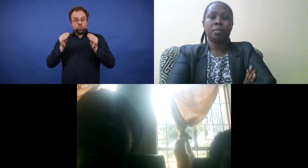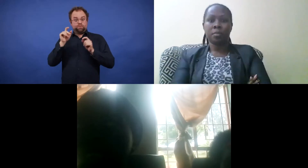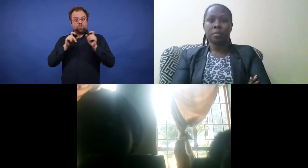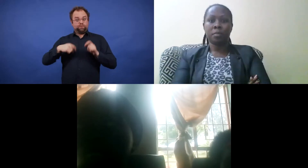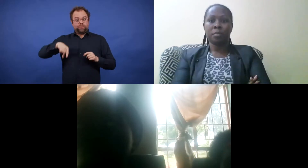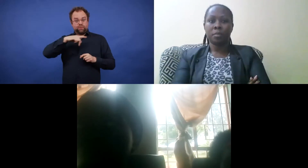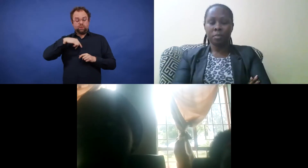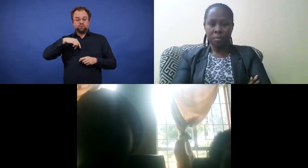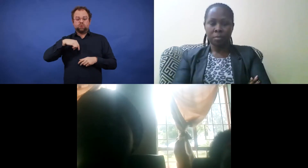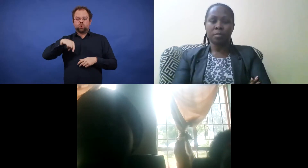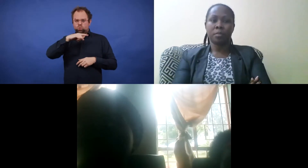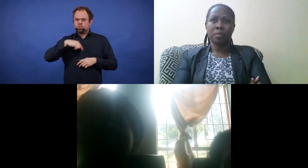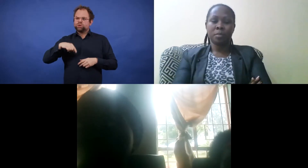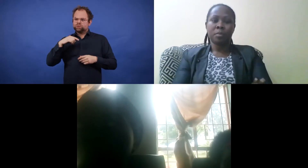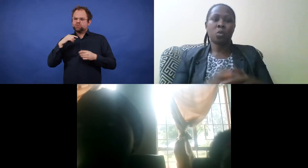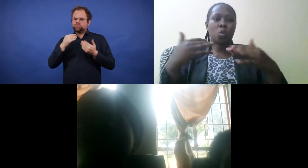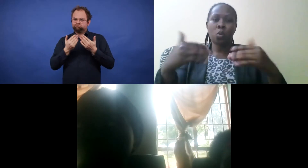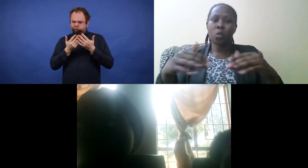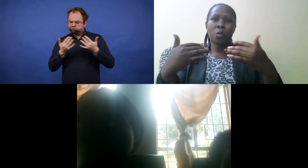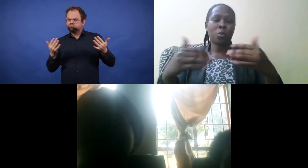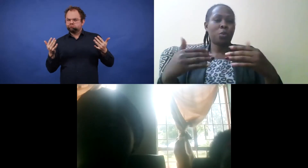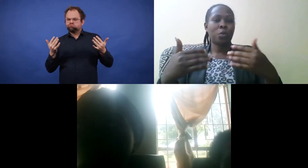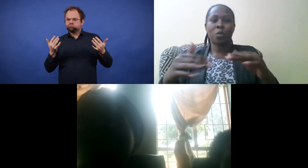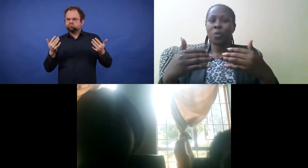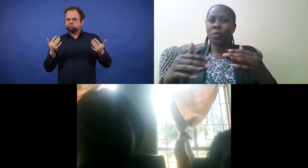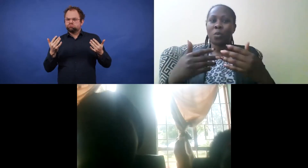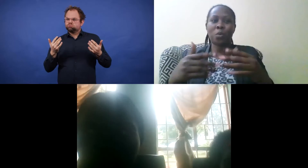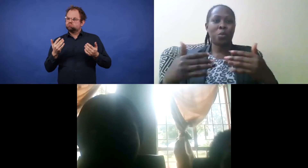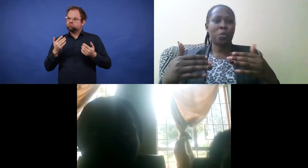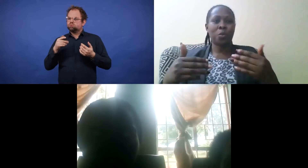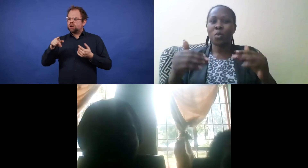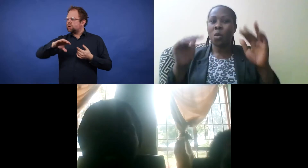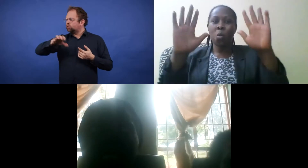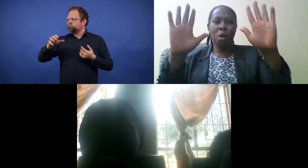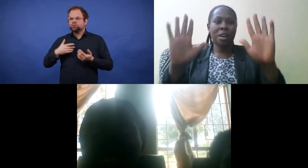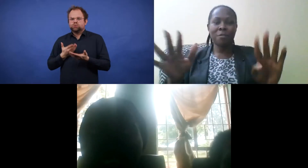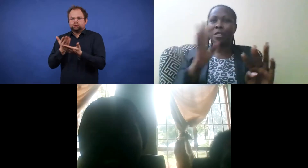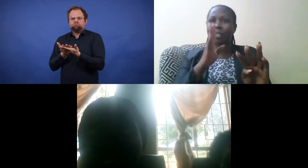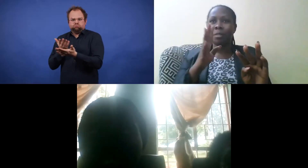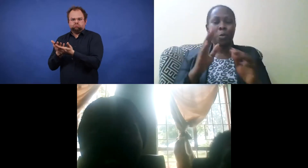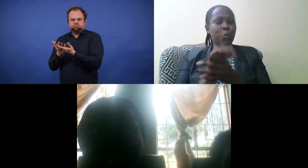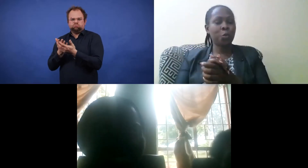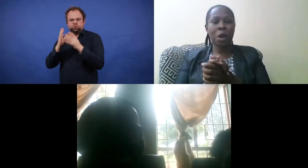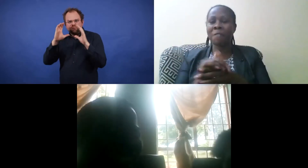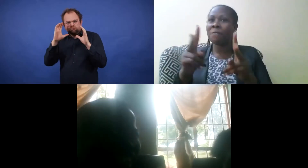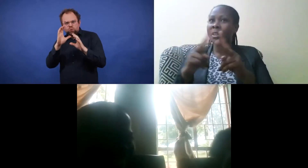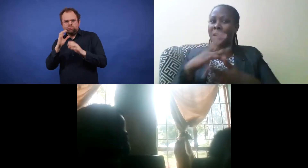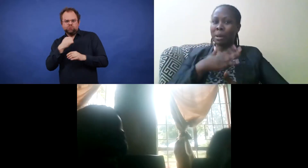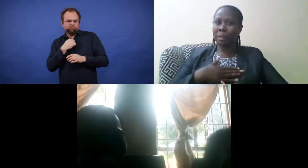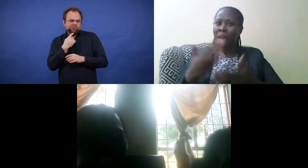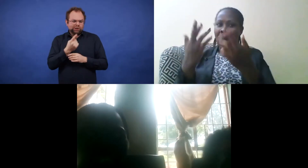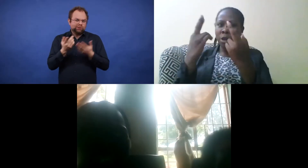Thank you. Wow, That's wonderful. That's